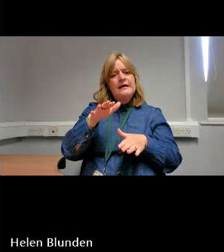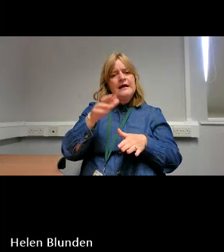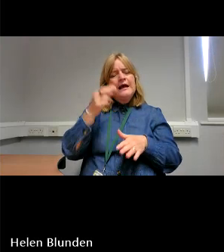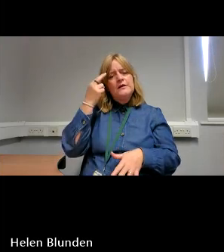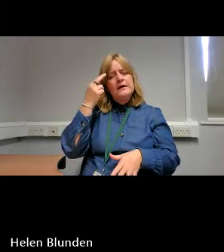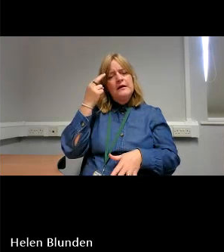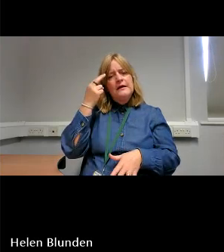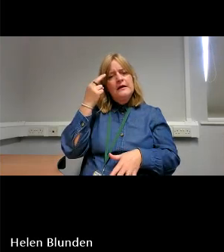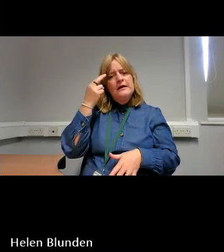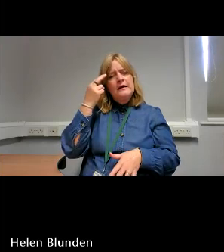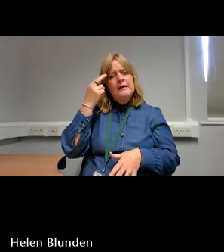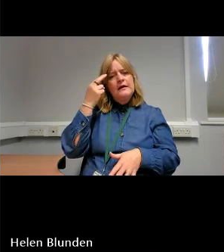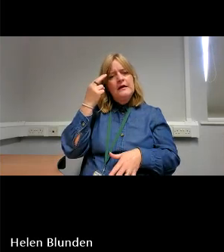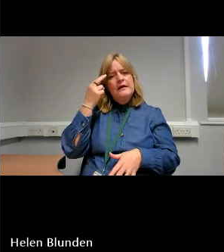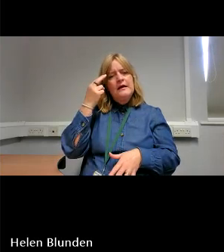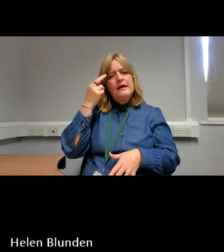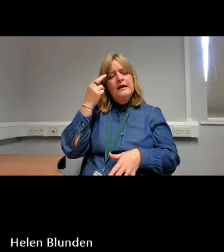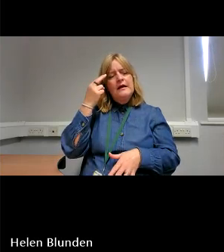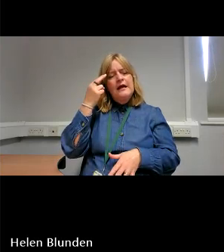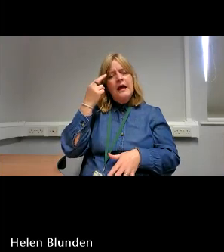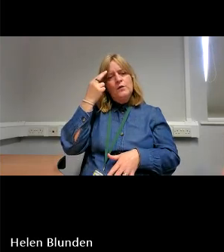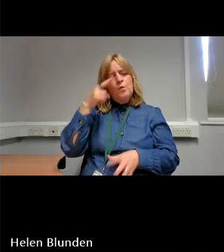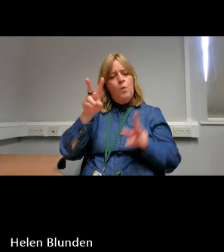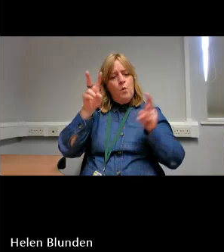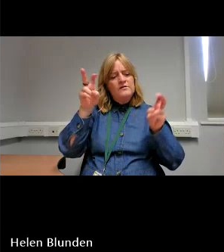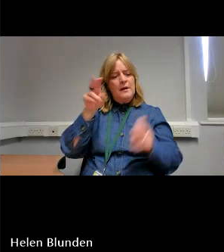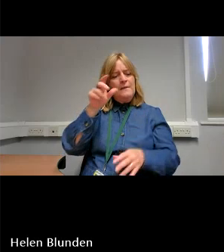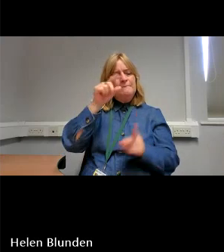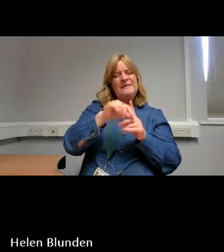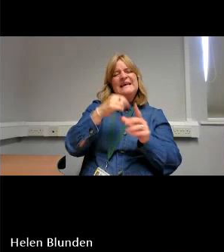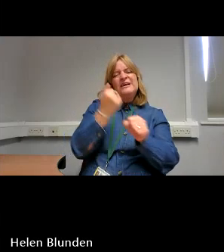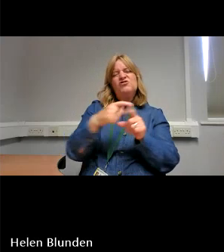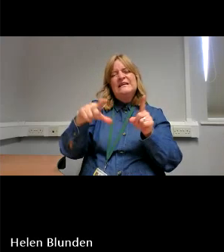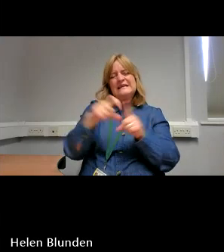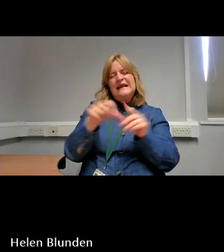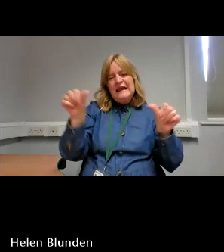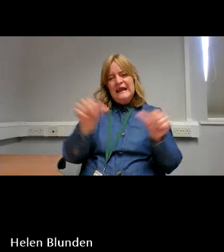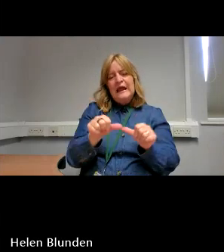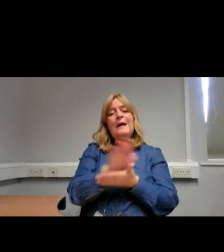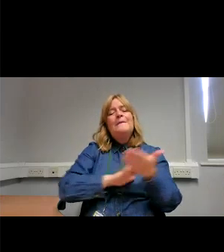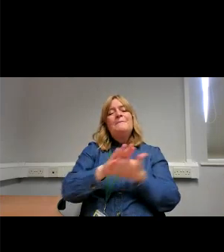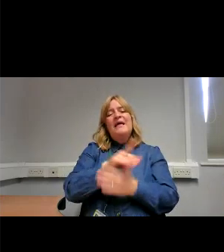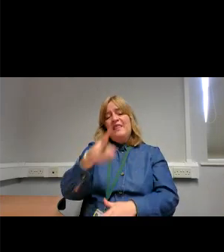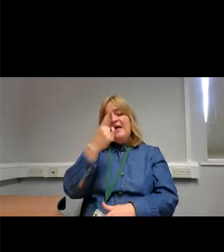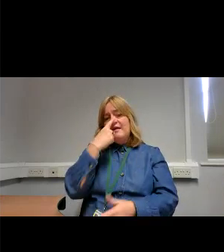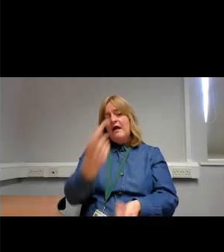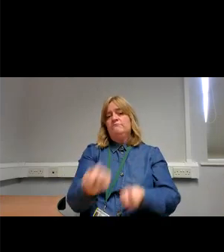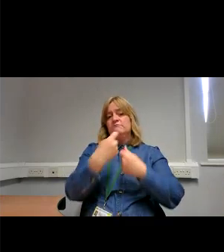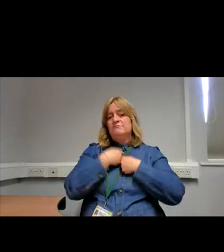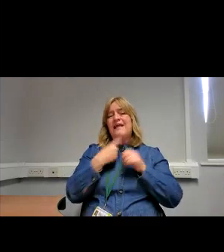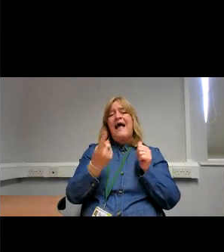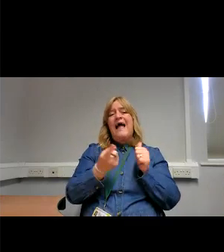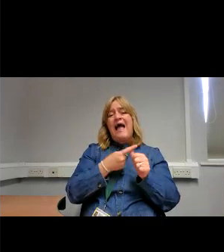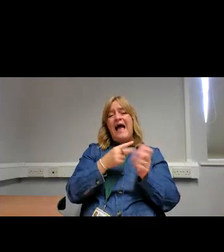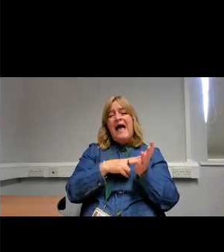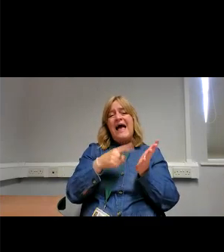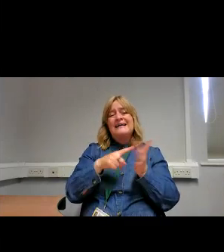that is covered under that pathway. And you would then therefore get antibiotics if you needed antibiotics.